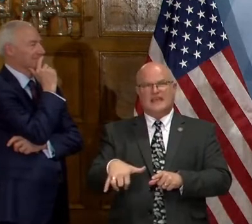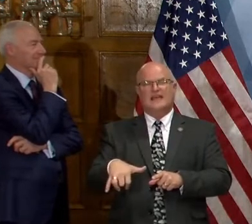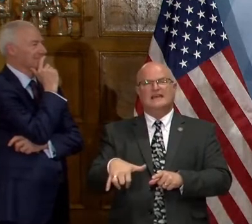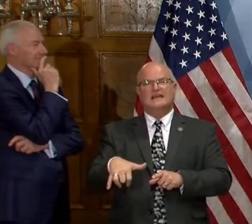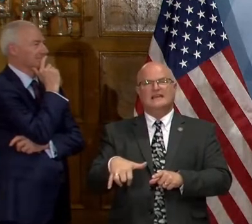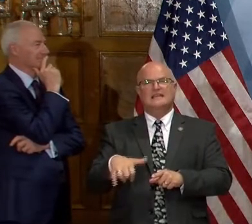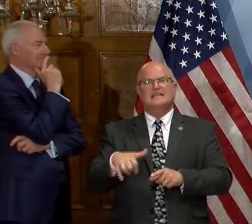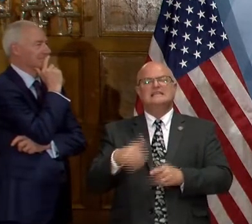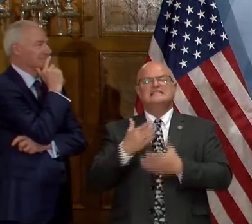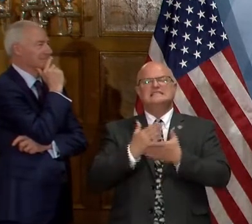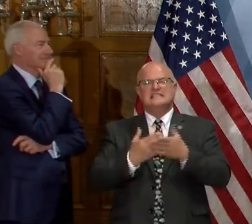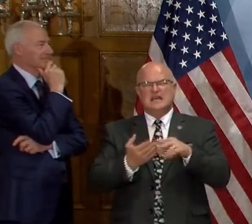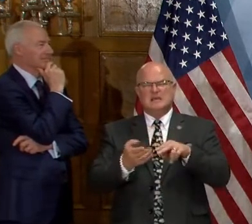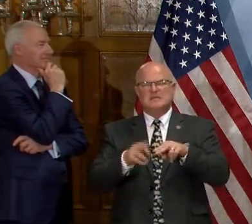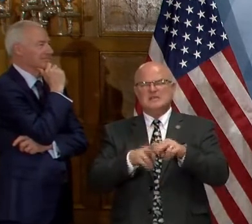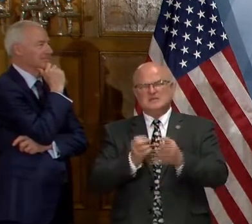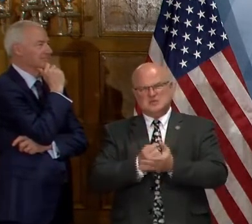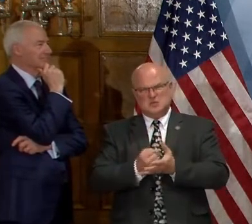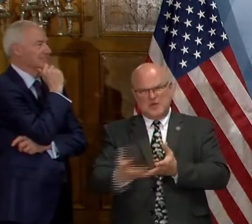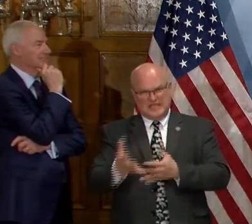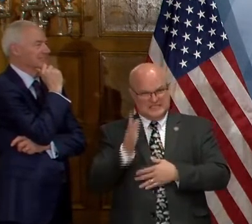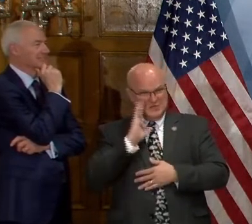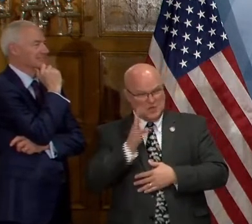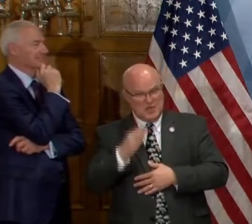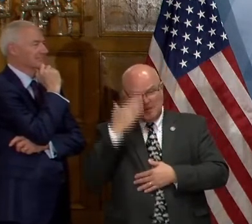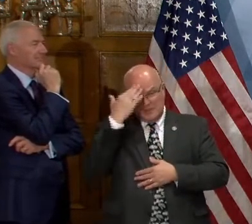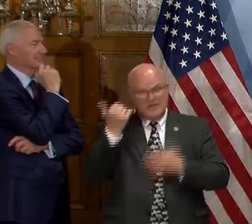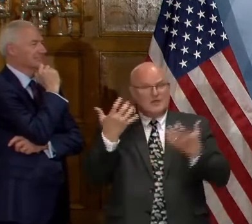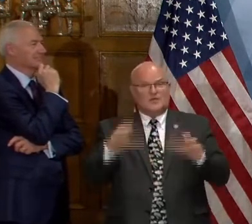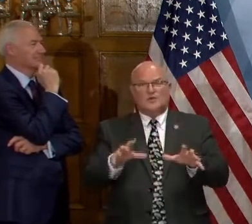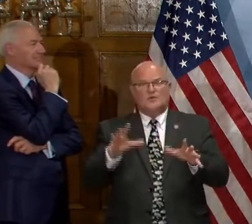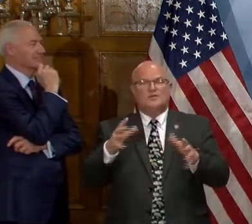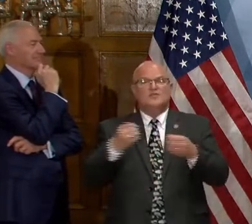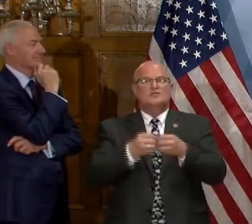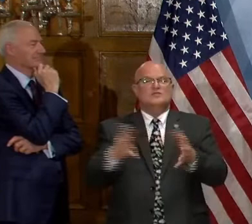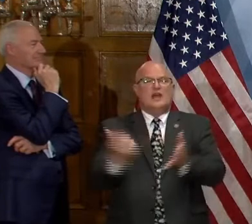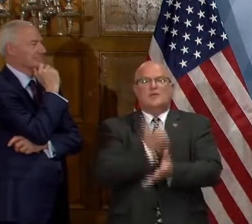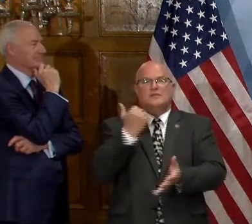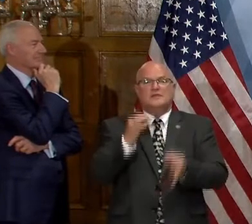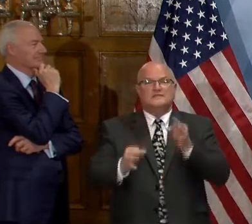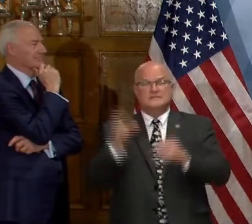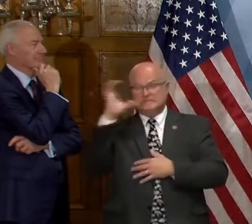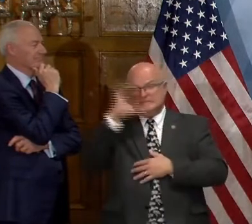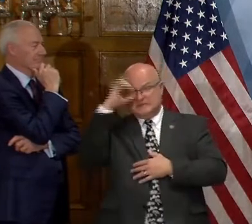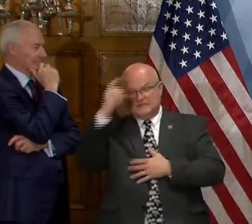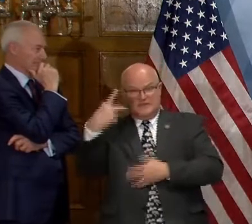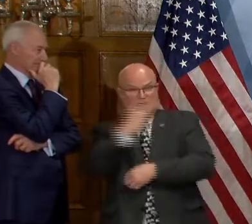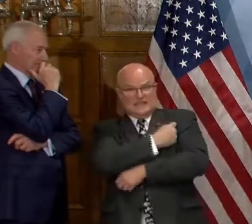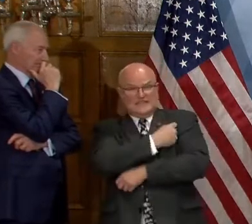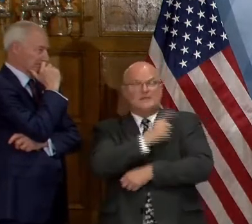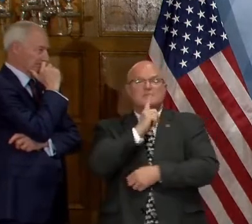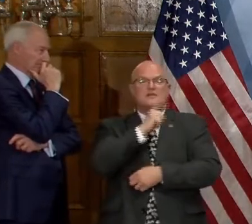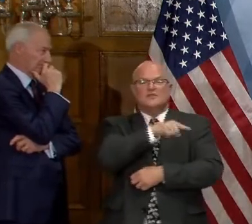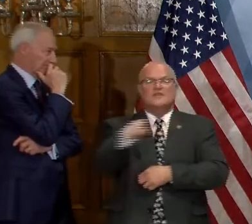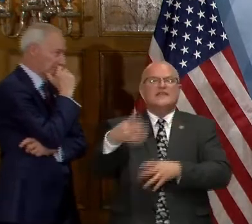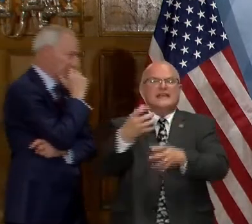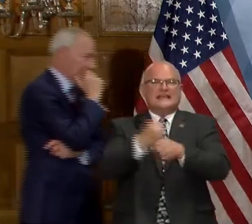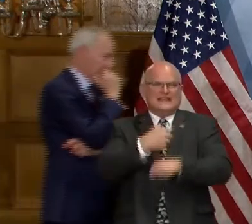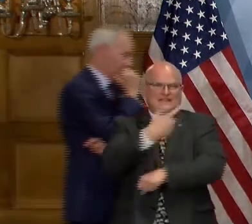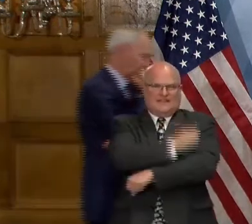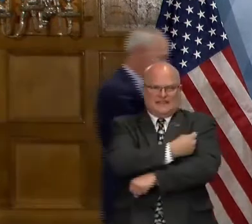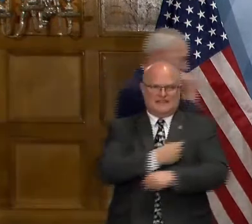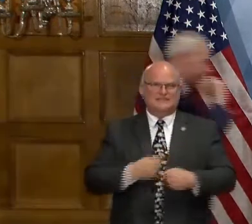be some increased wastage because we don't want to lose the opportunity. If we have someone that's seeking the vaccination, we're going to make sure they get the